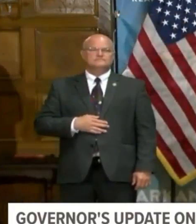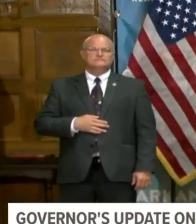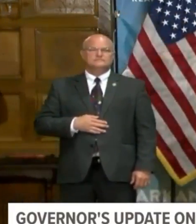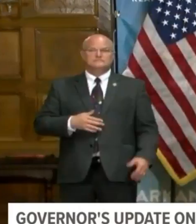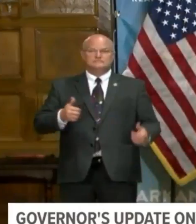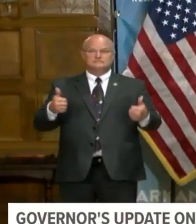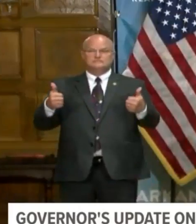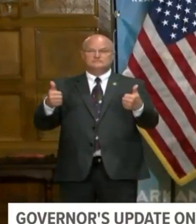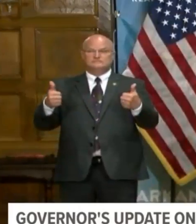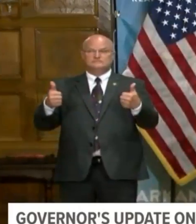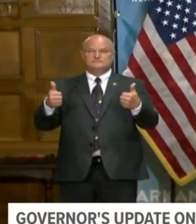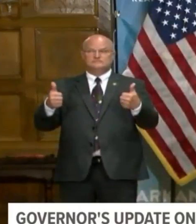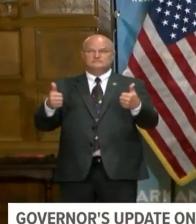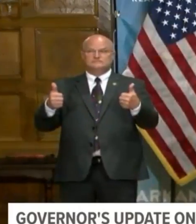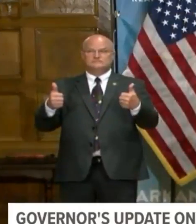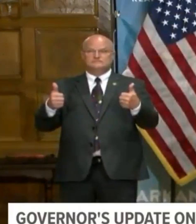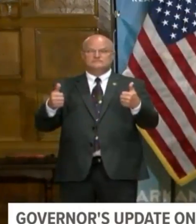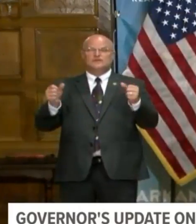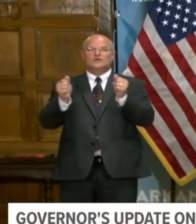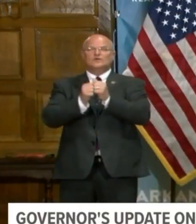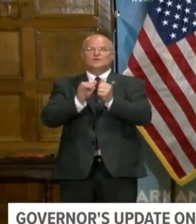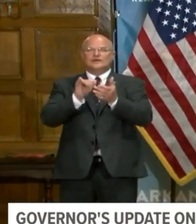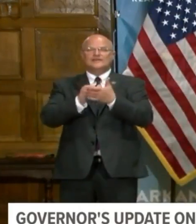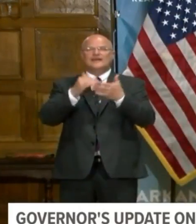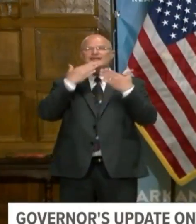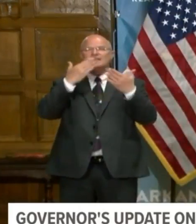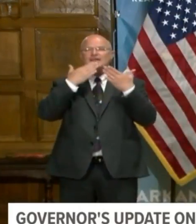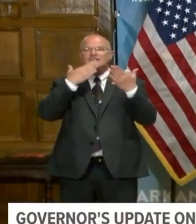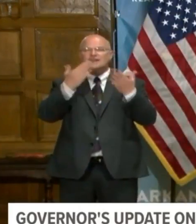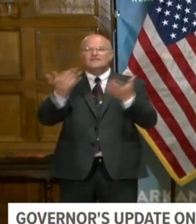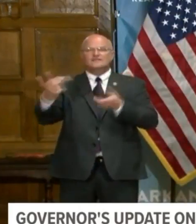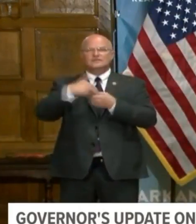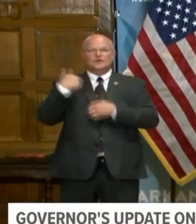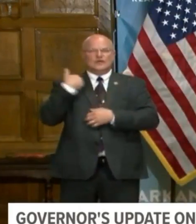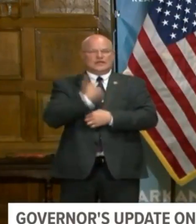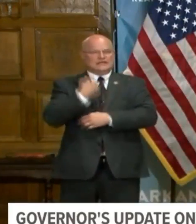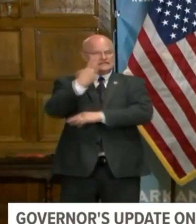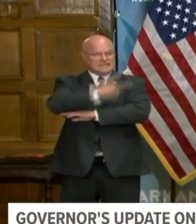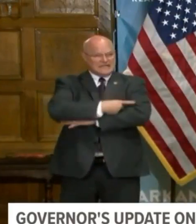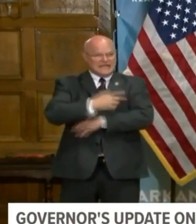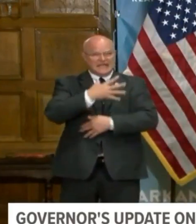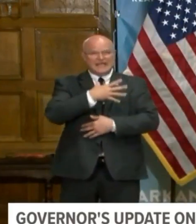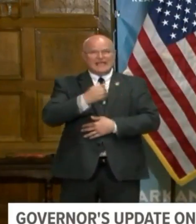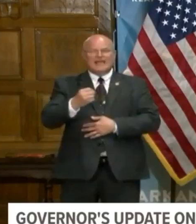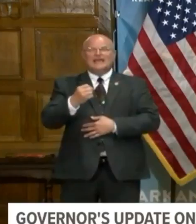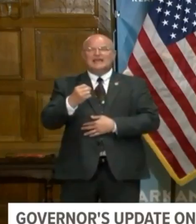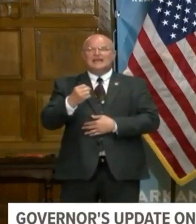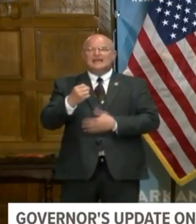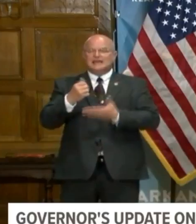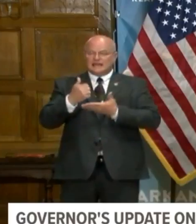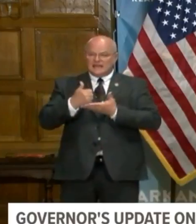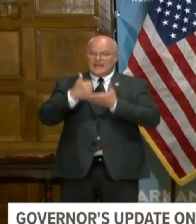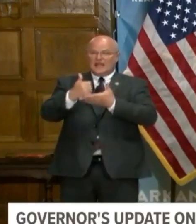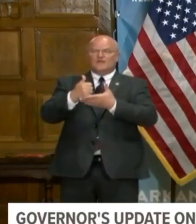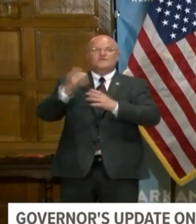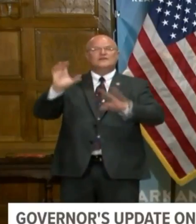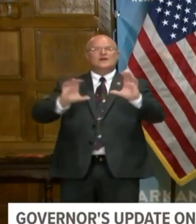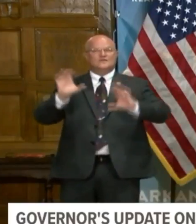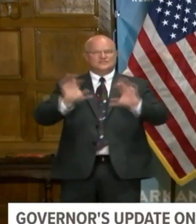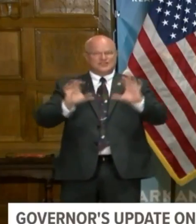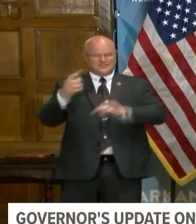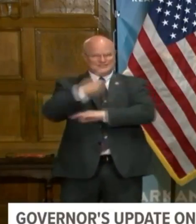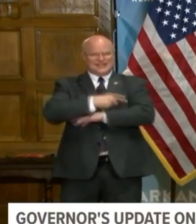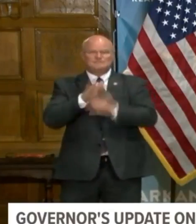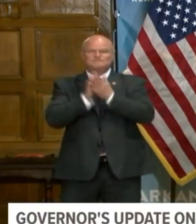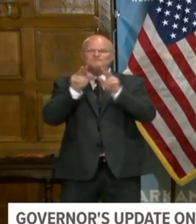Is everybody good? All right. With that, thank you all very much, and very helpful conversation